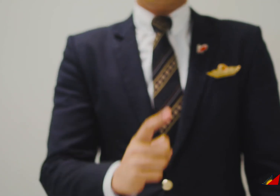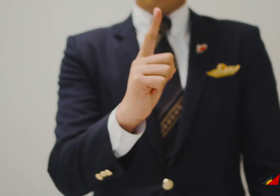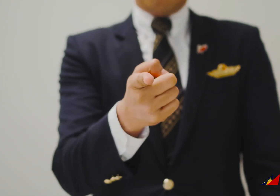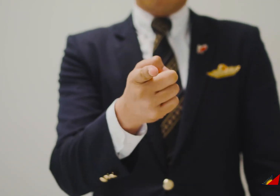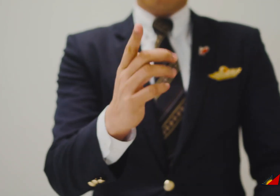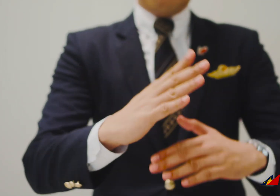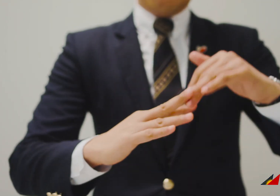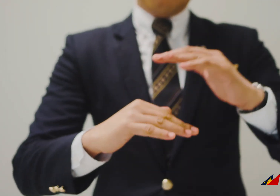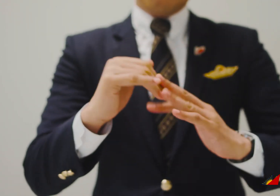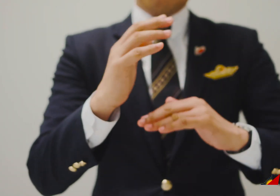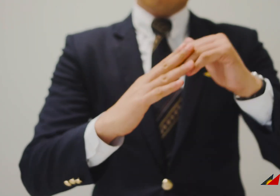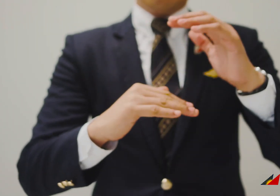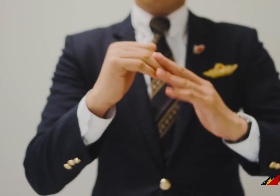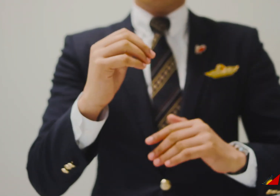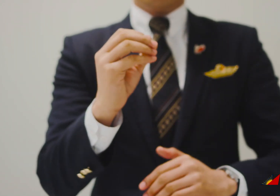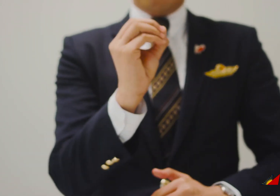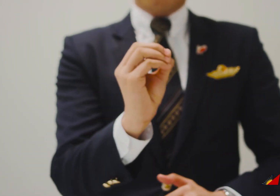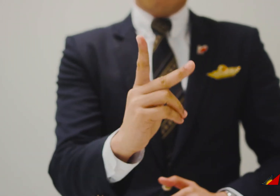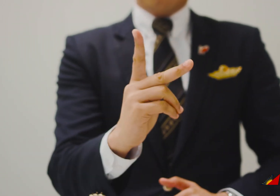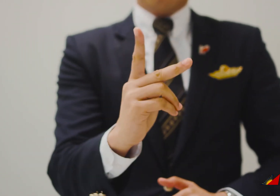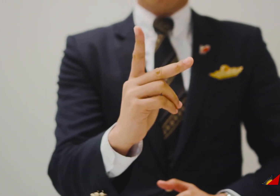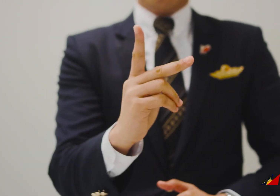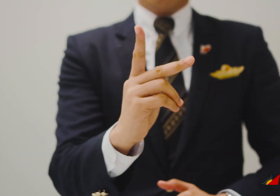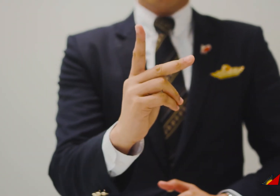Are you feeling comfortable?